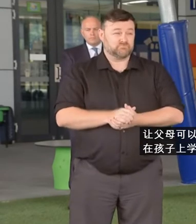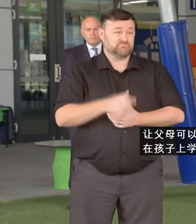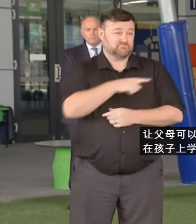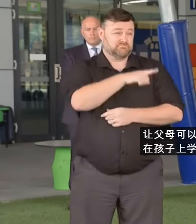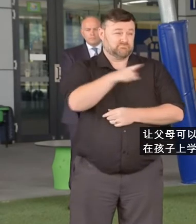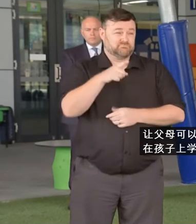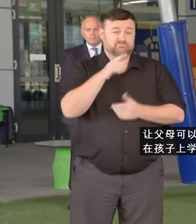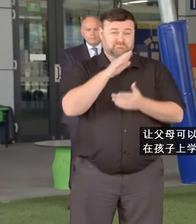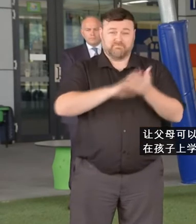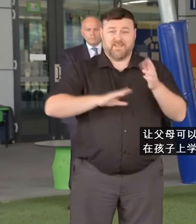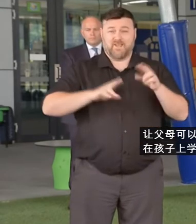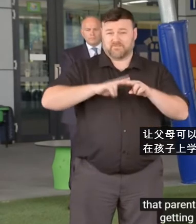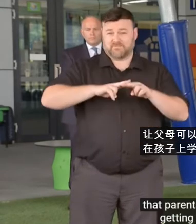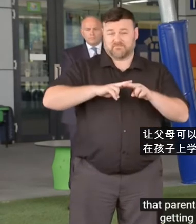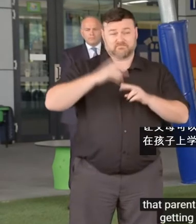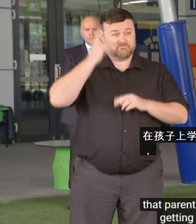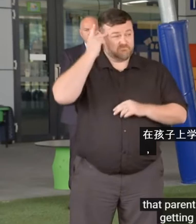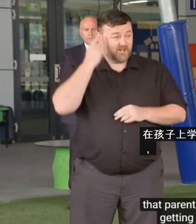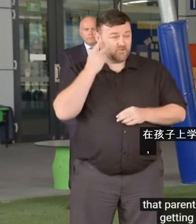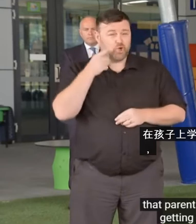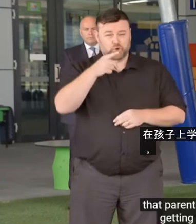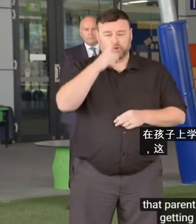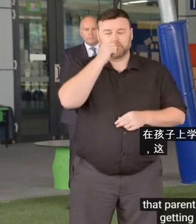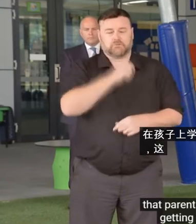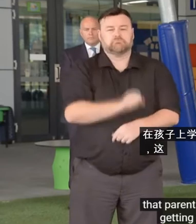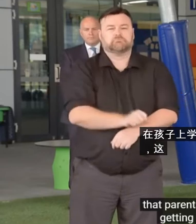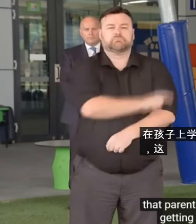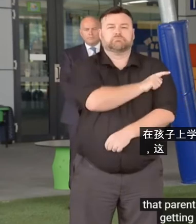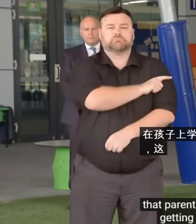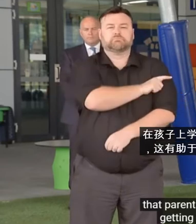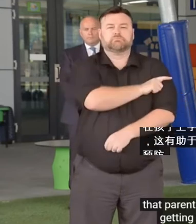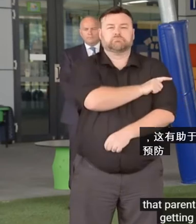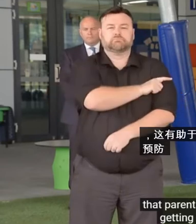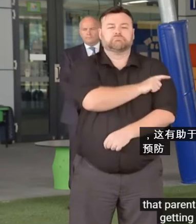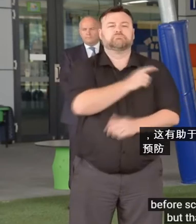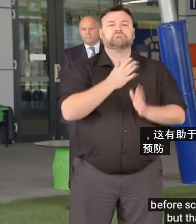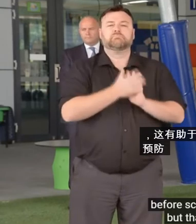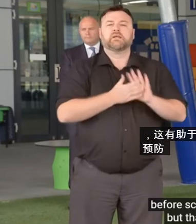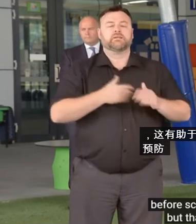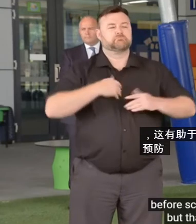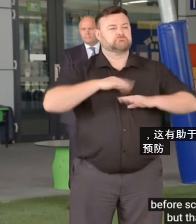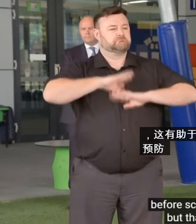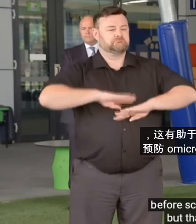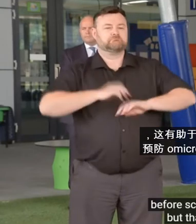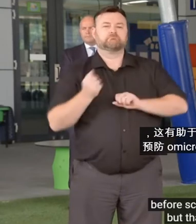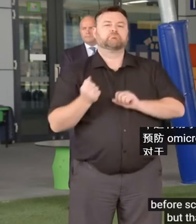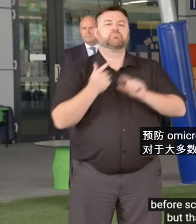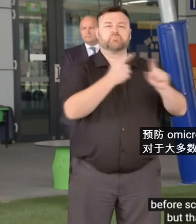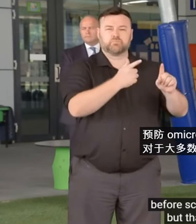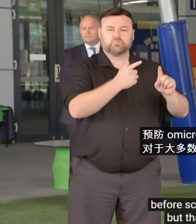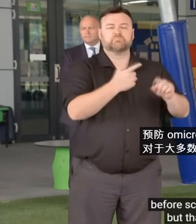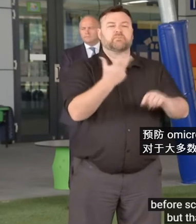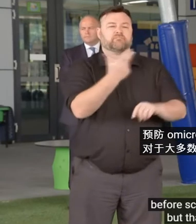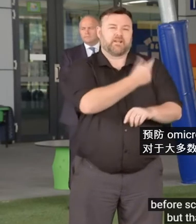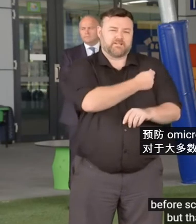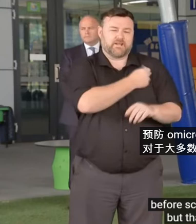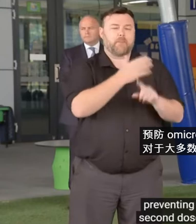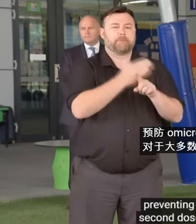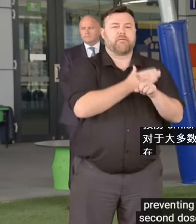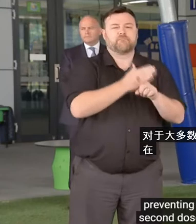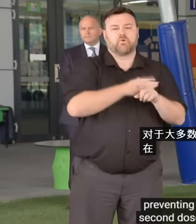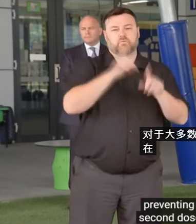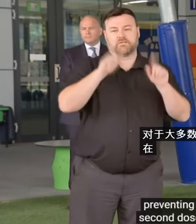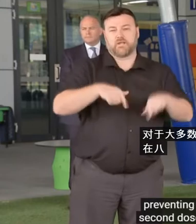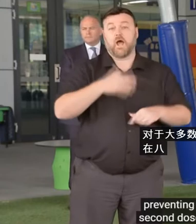that first dose in before school for their child, that can assist in preventing Omicron. Having the second dose, which is scheduled